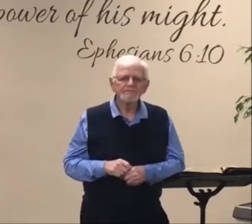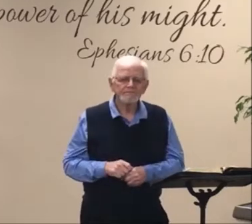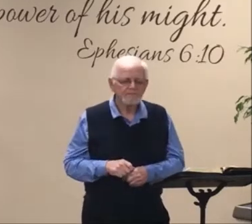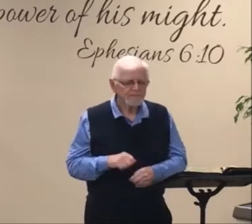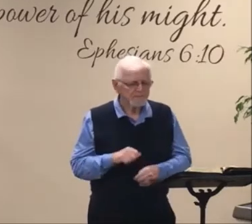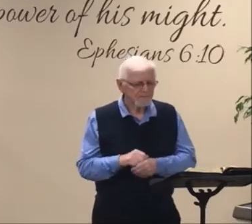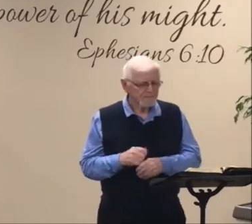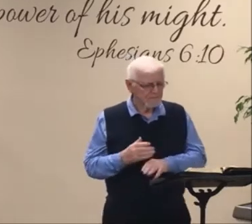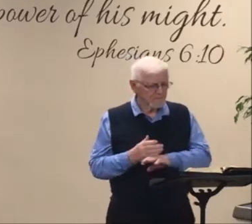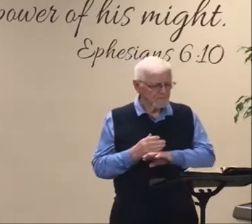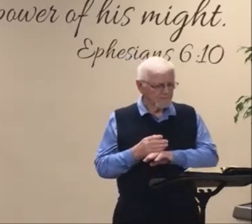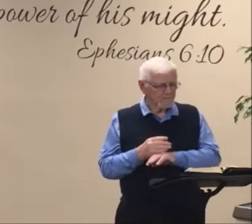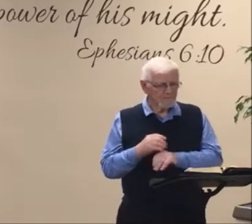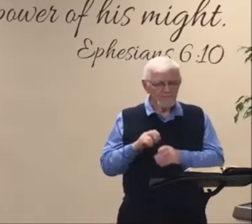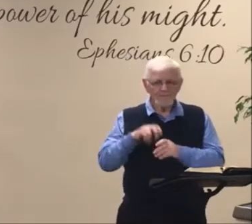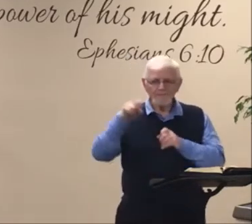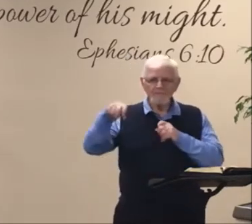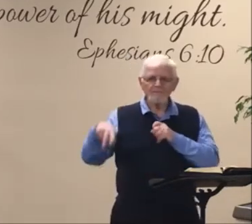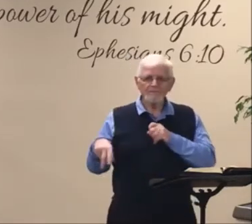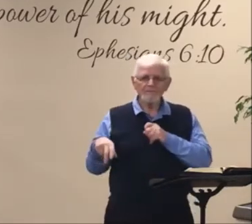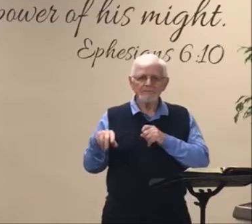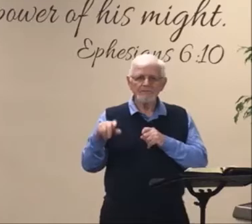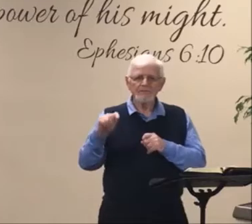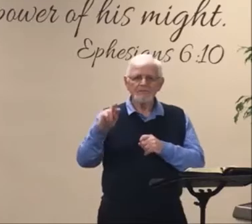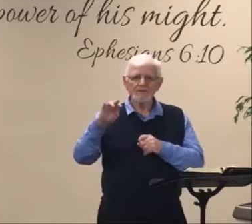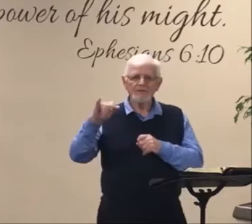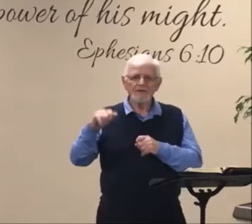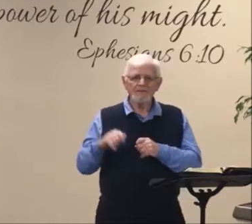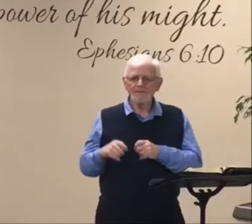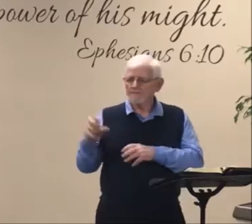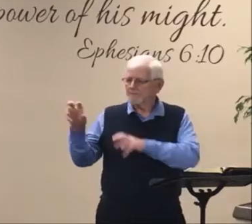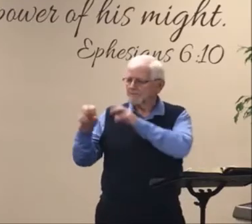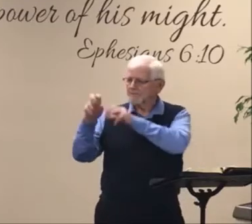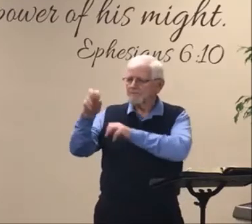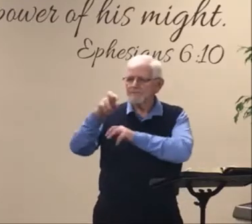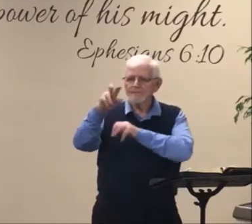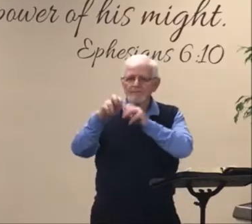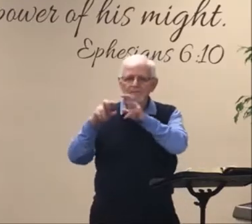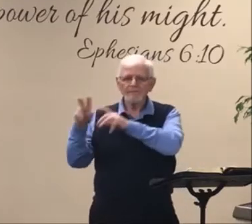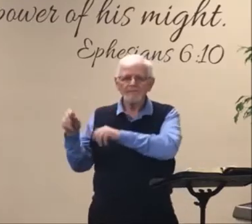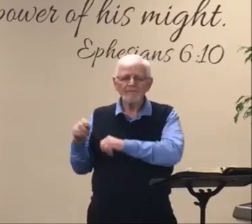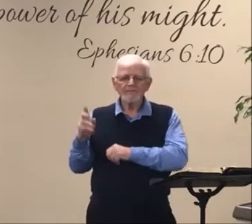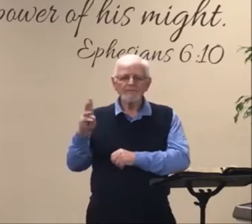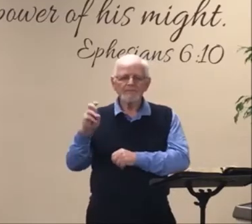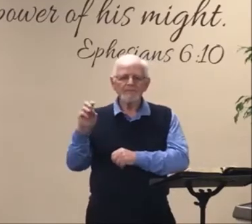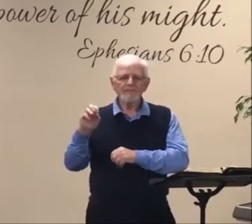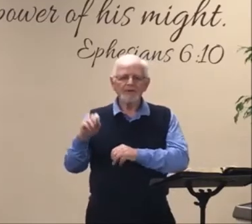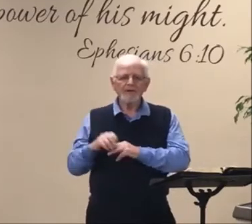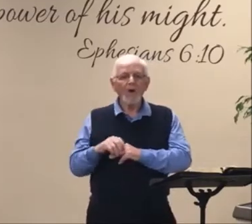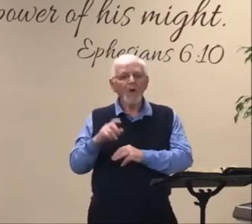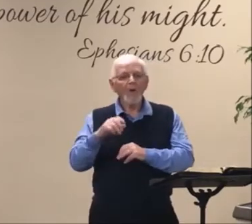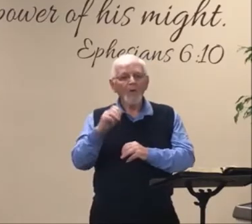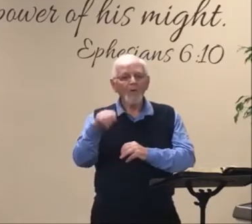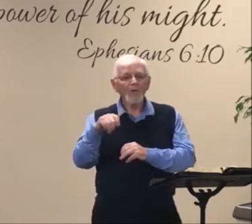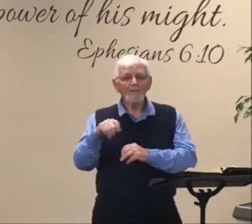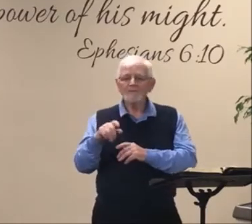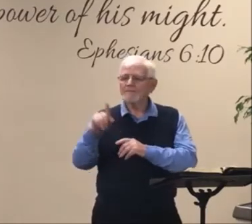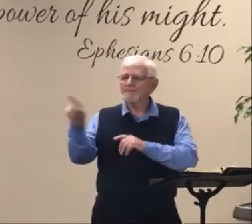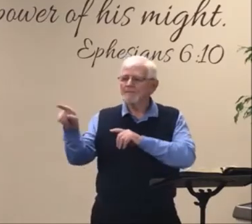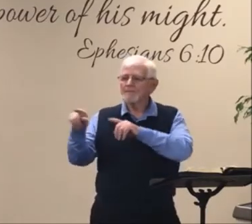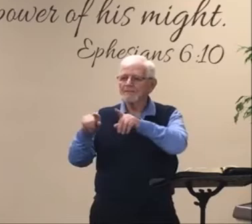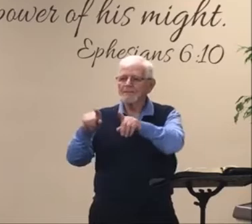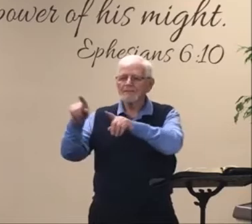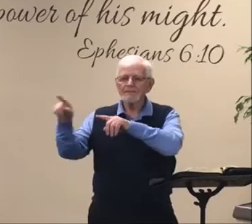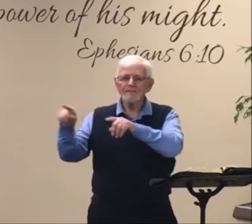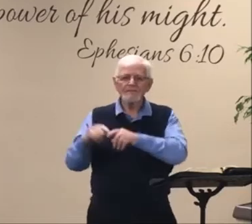in the woods, if you jump off the trail and you go berry picking, right? And then you go finding more berries and like, oh, there's better ones over there, and you